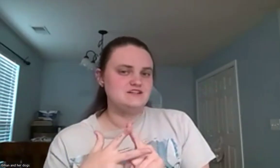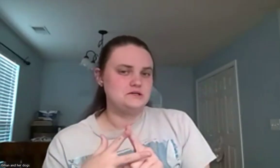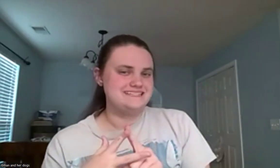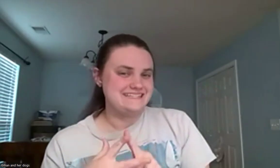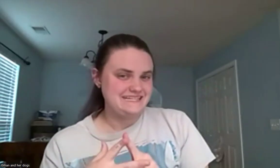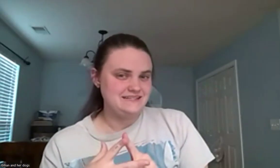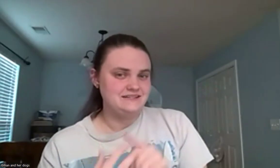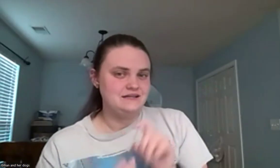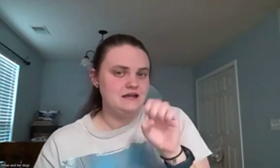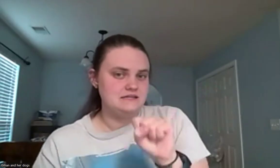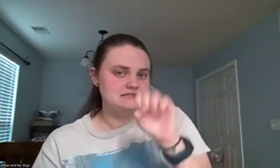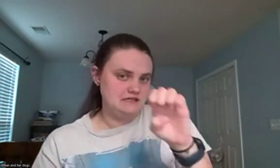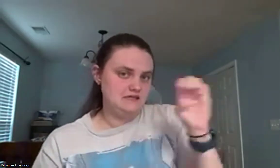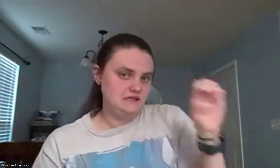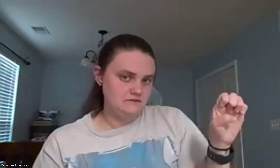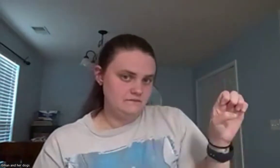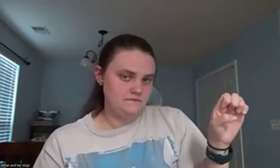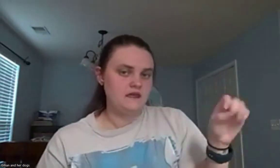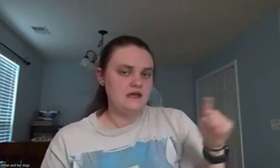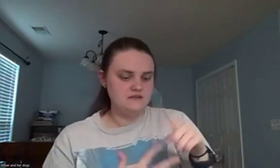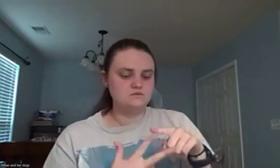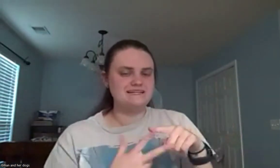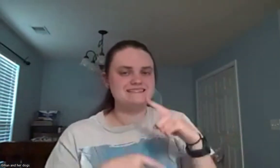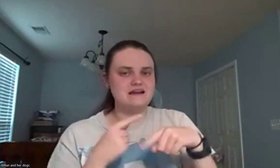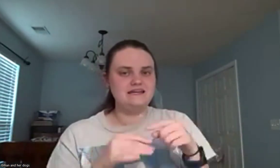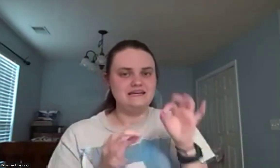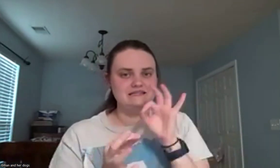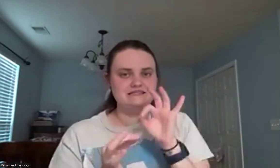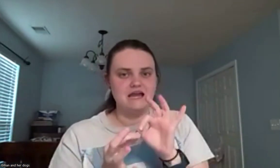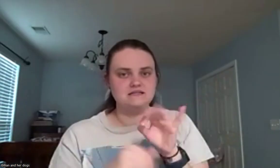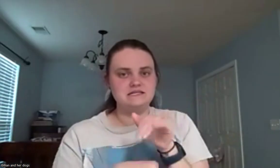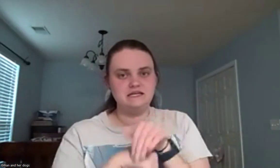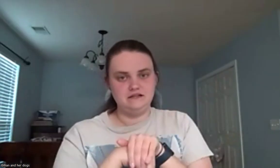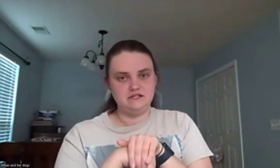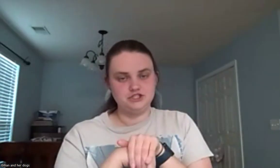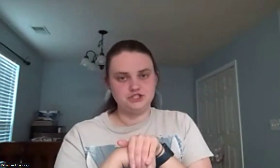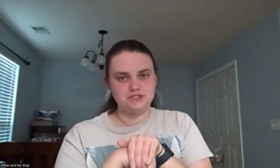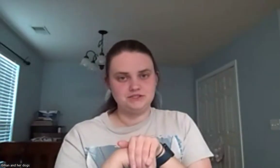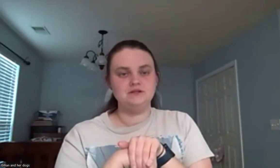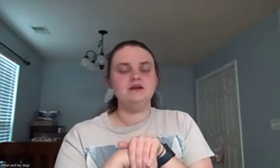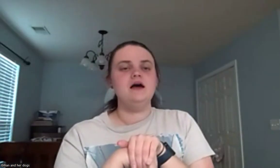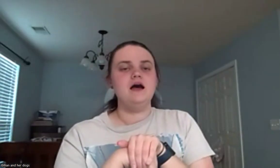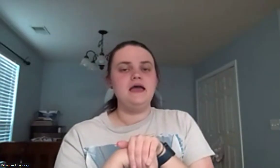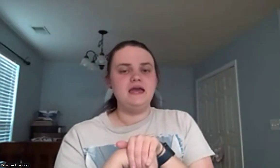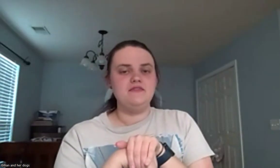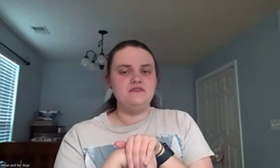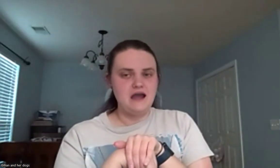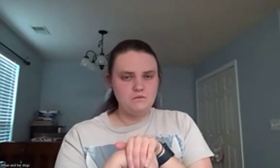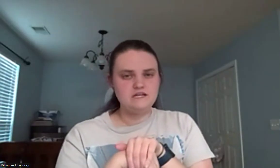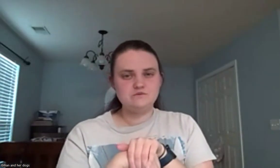called SEE, and this one is Signing Exact English. And that one is where